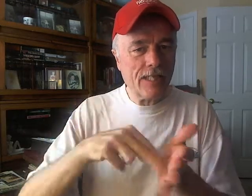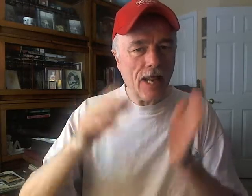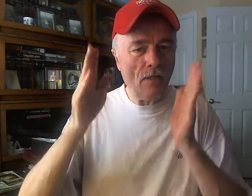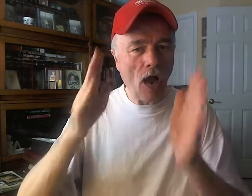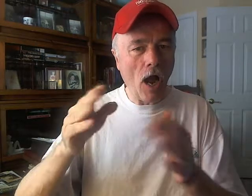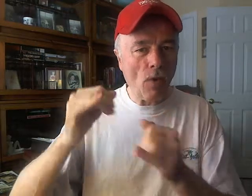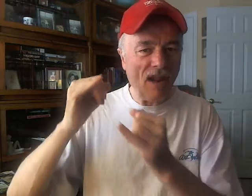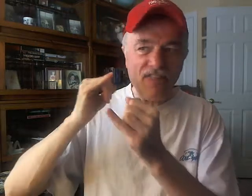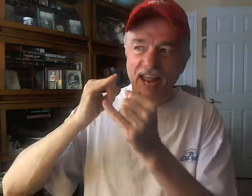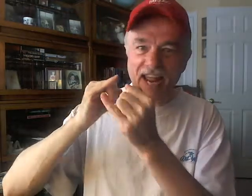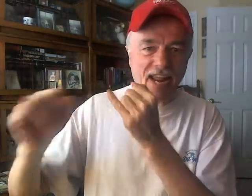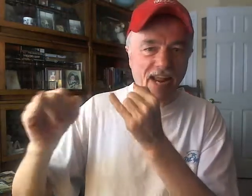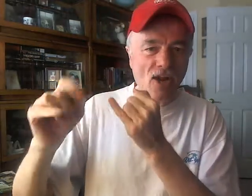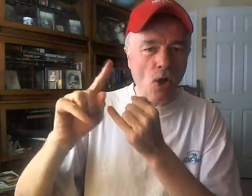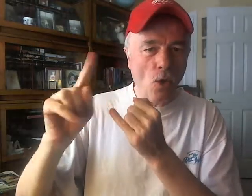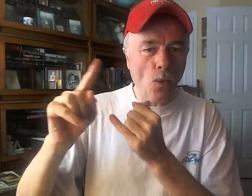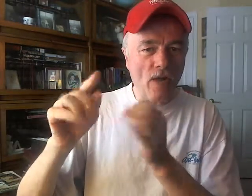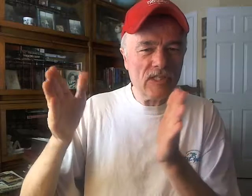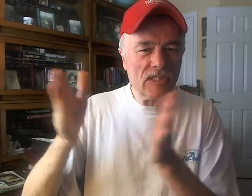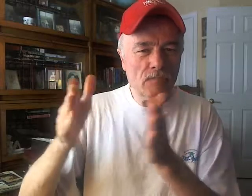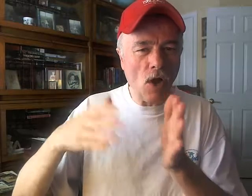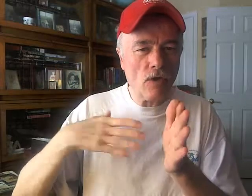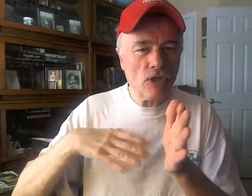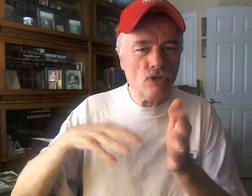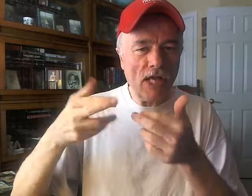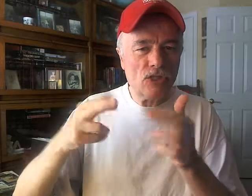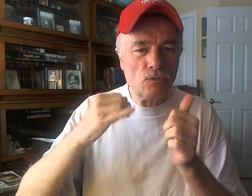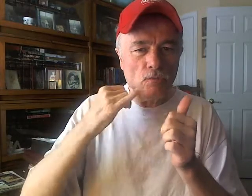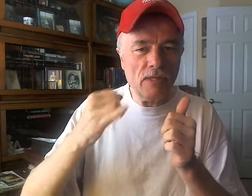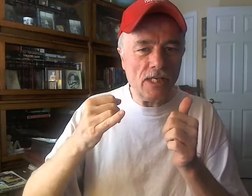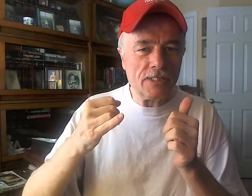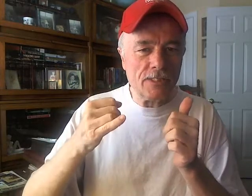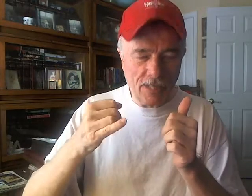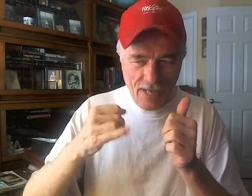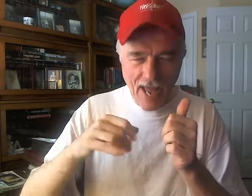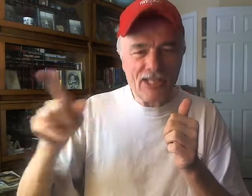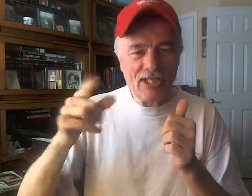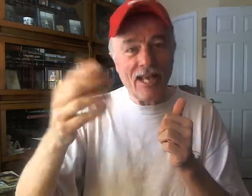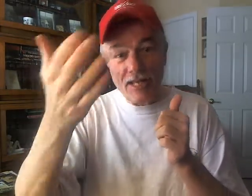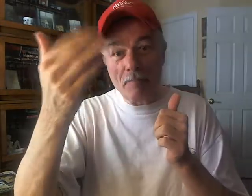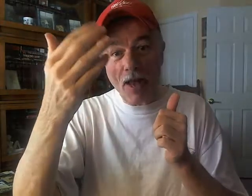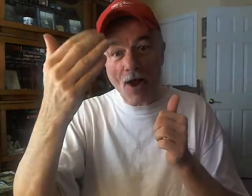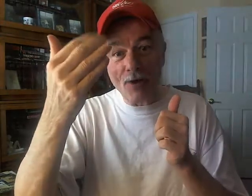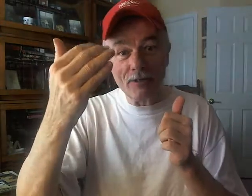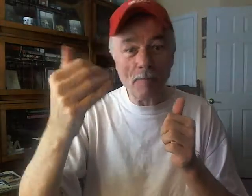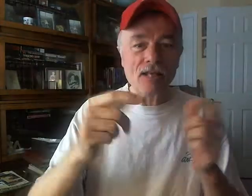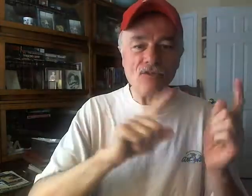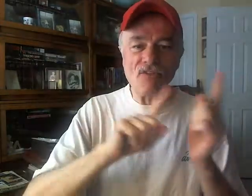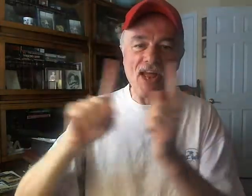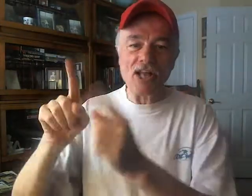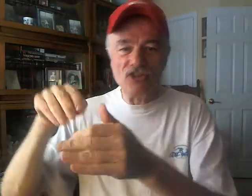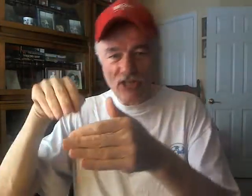Stay where the small dressroom is. I say, come on, actually,